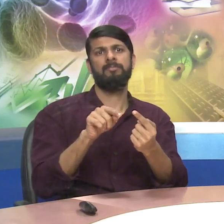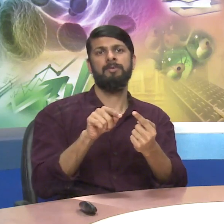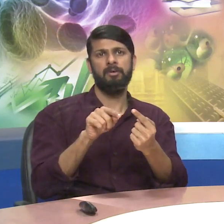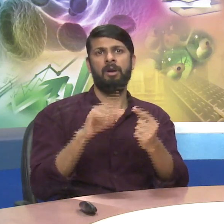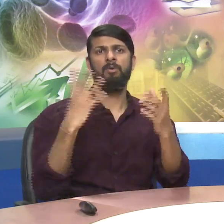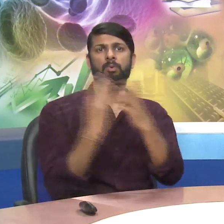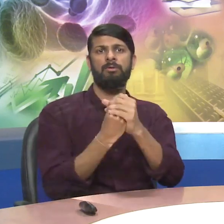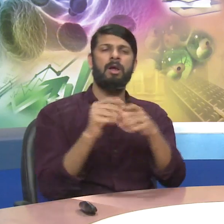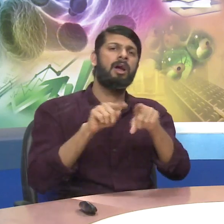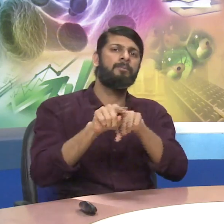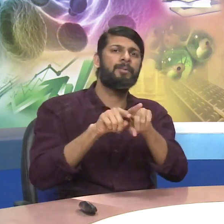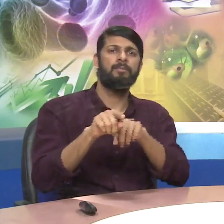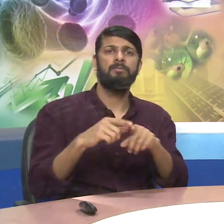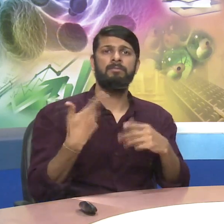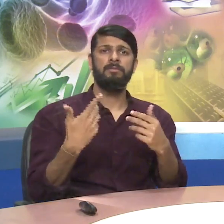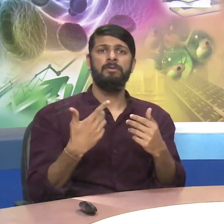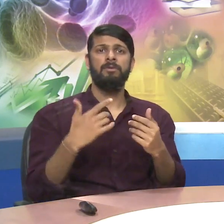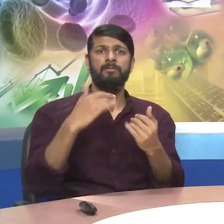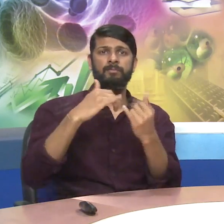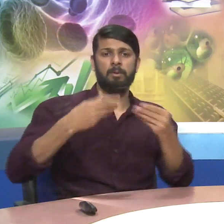social, economic, and political.